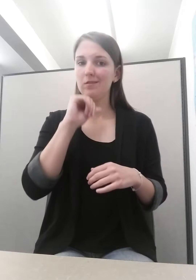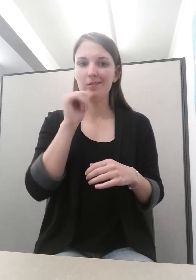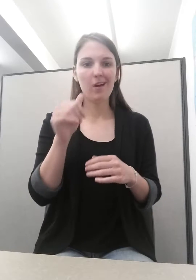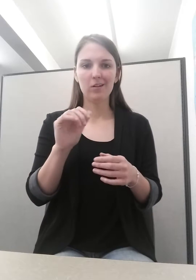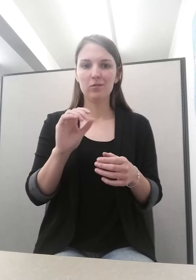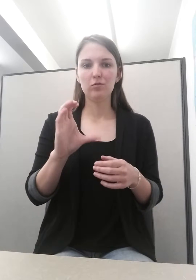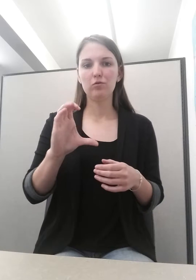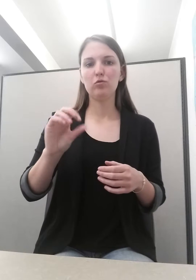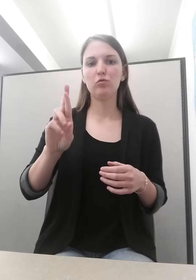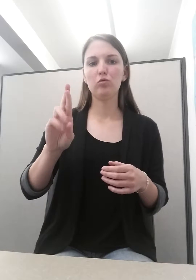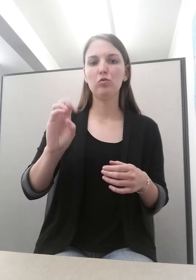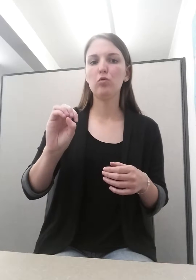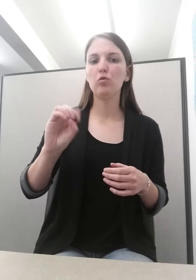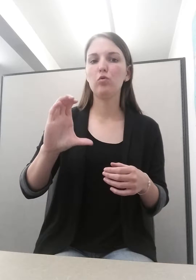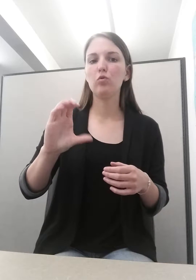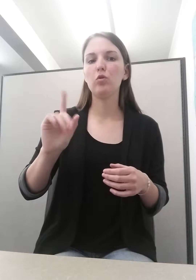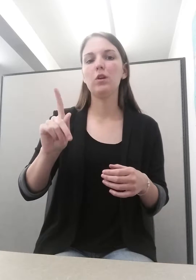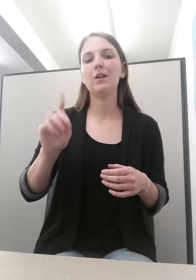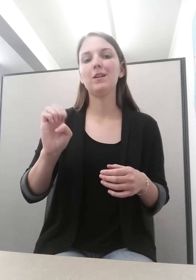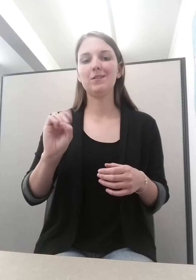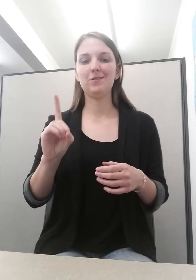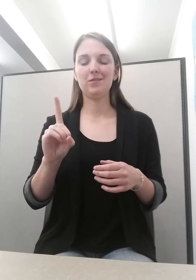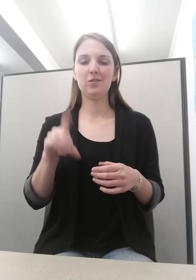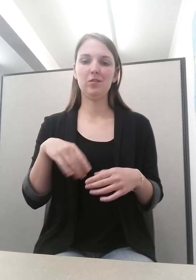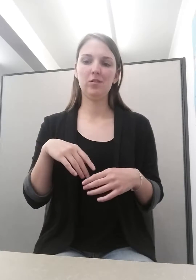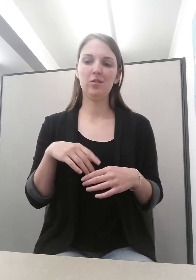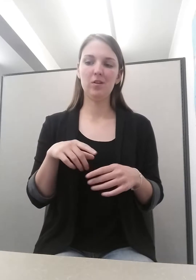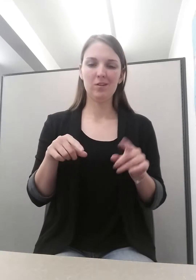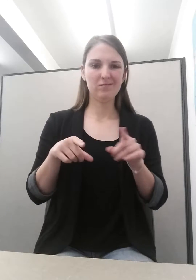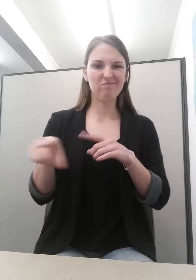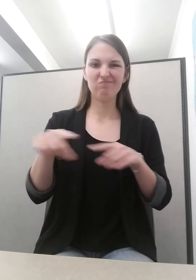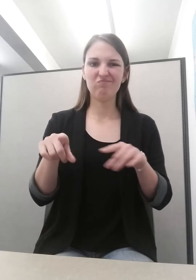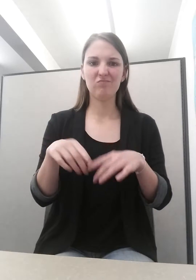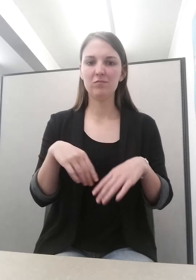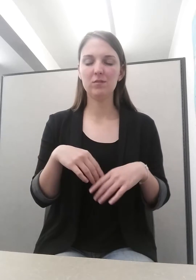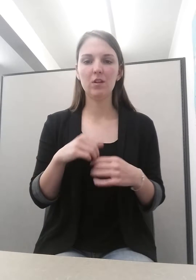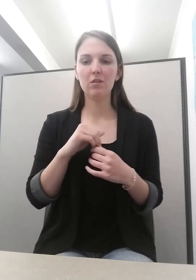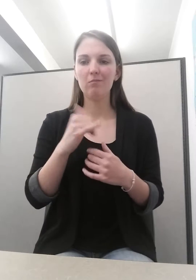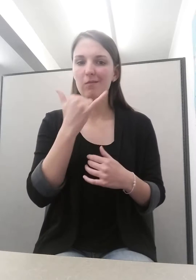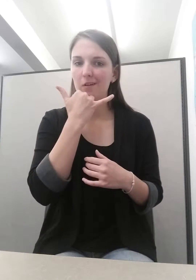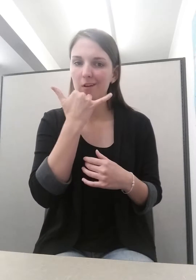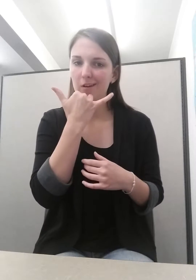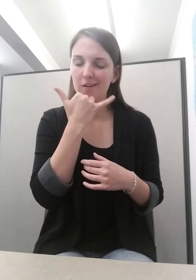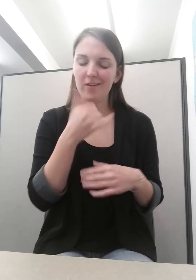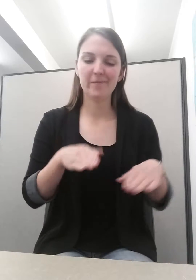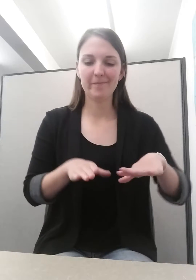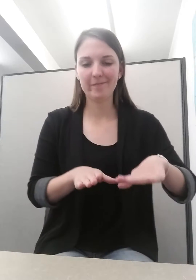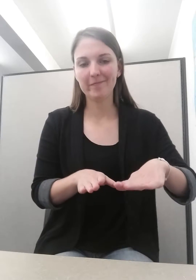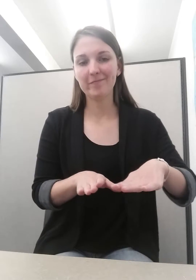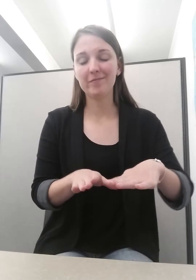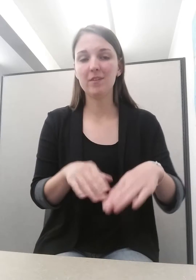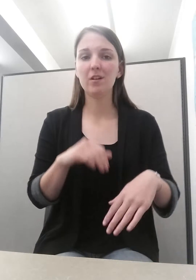and lines everywhere and it's sewn incorrectly. So you don't have to worry too much about the wheel. The wheel just